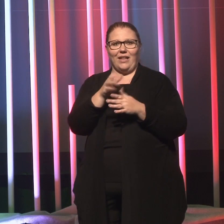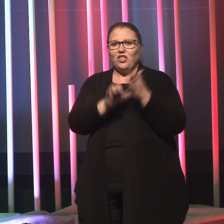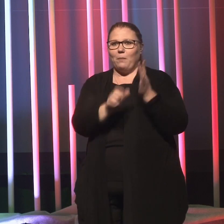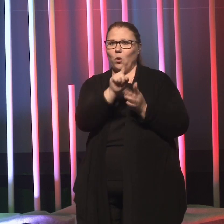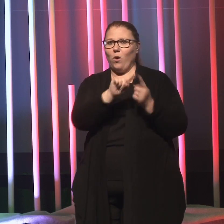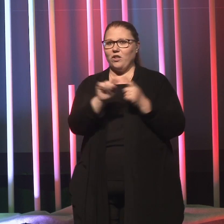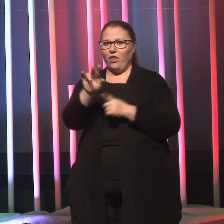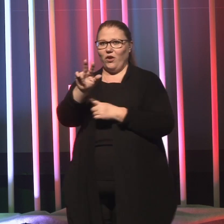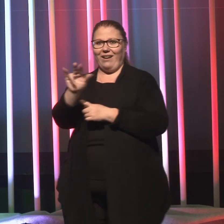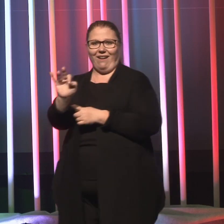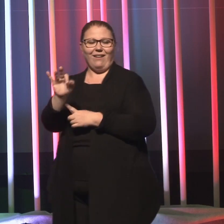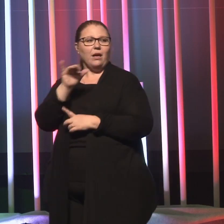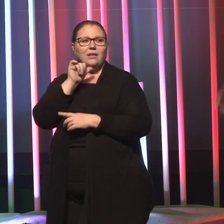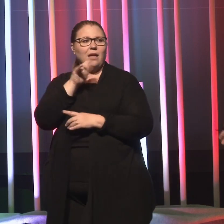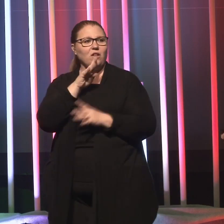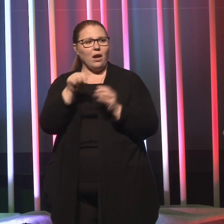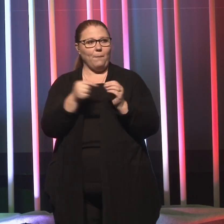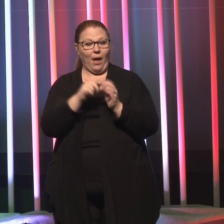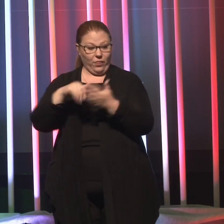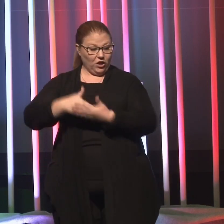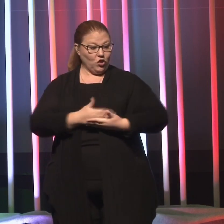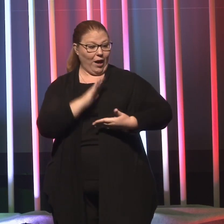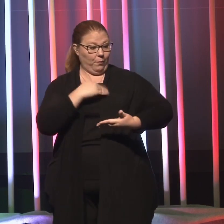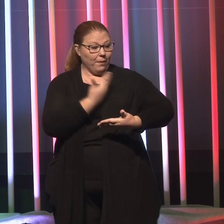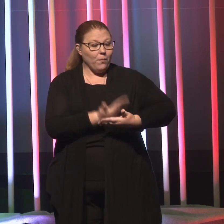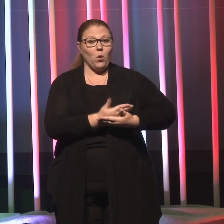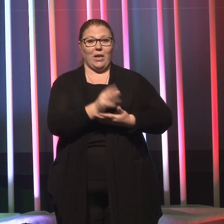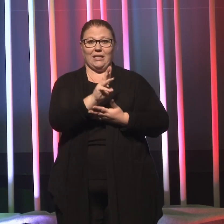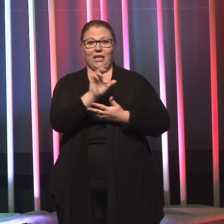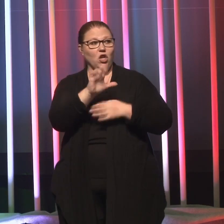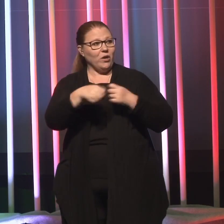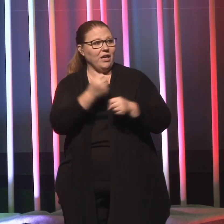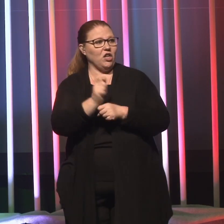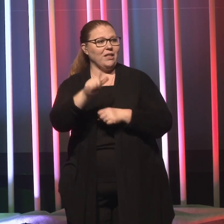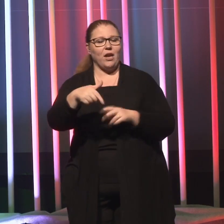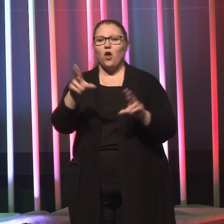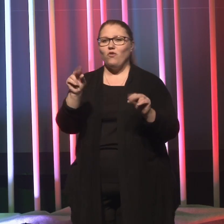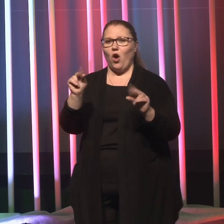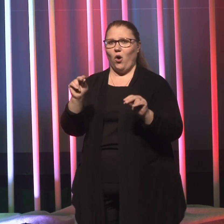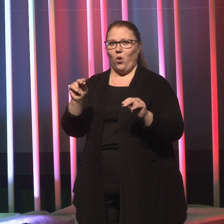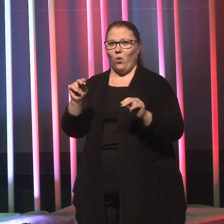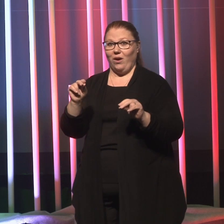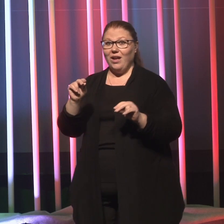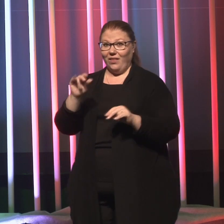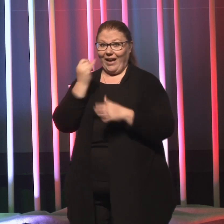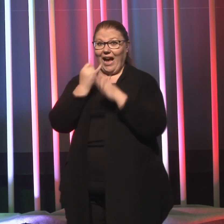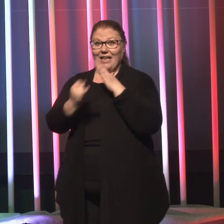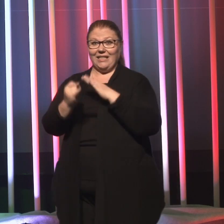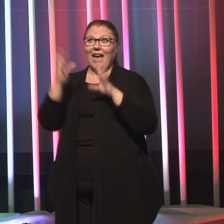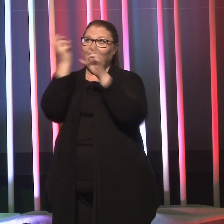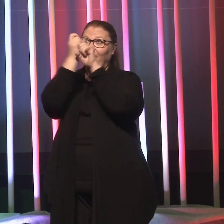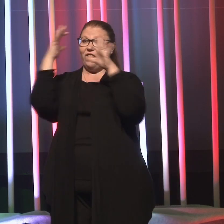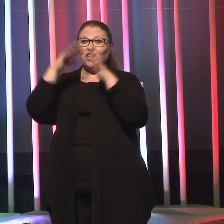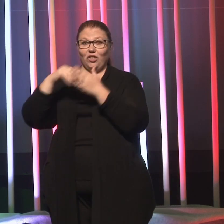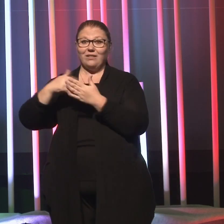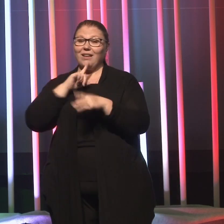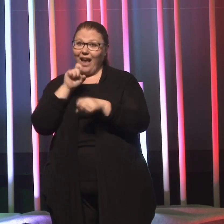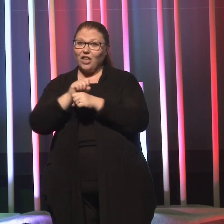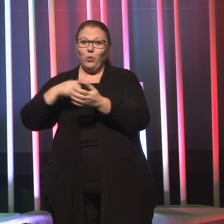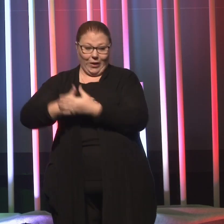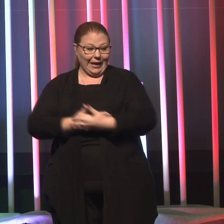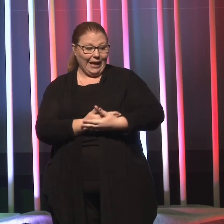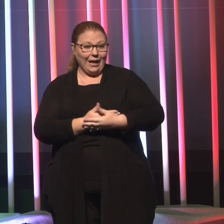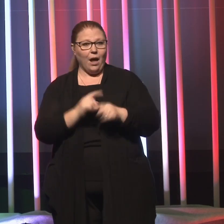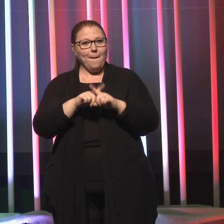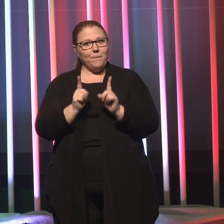He's not like talking about, oh, this child that's going to come and it's 600 years later. No, like he has a kid in mind. Like he's longing